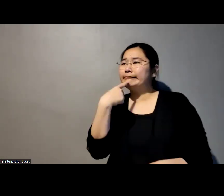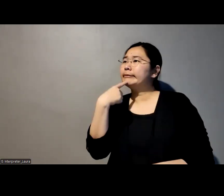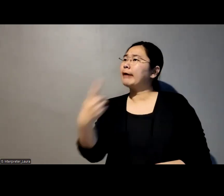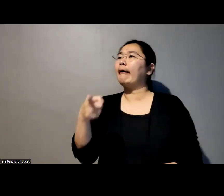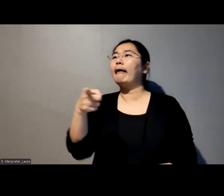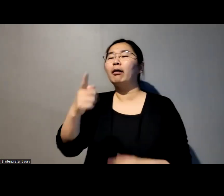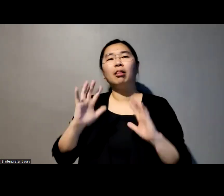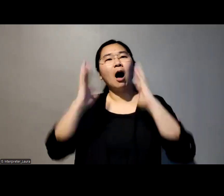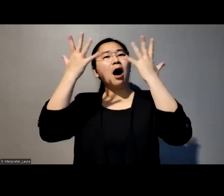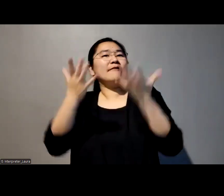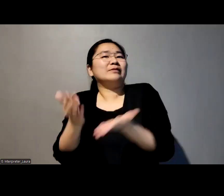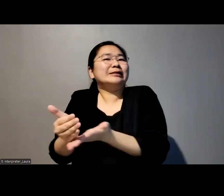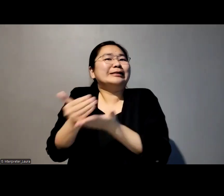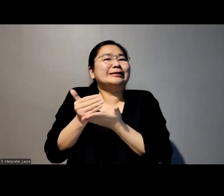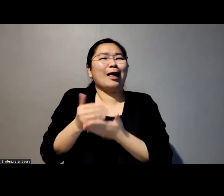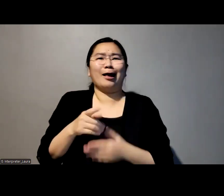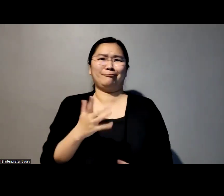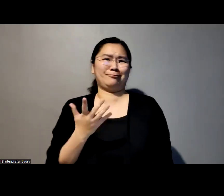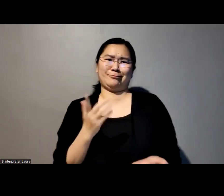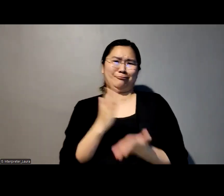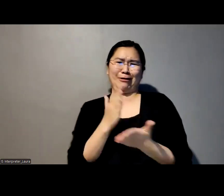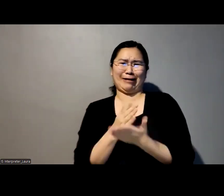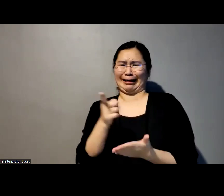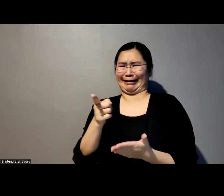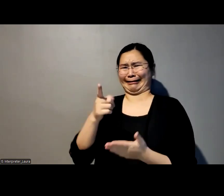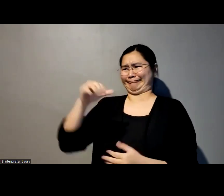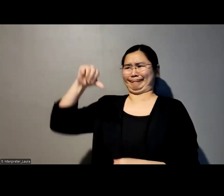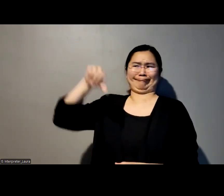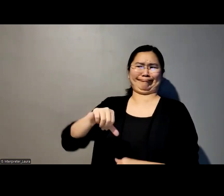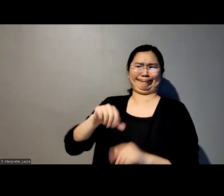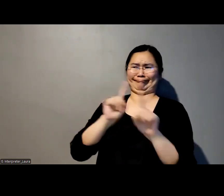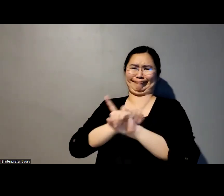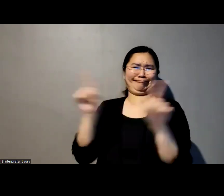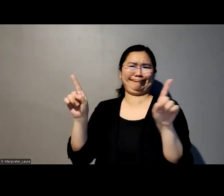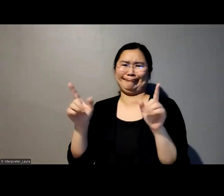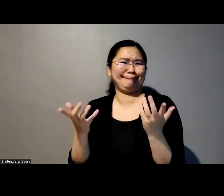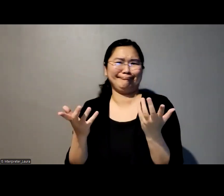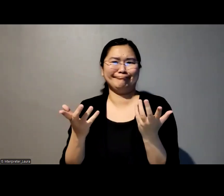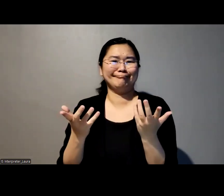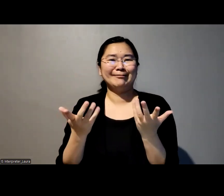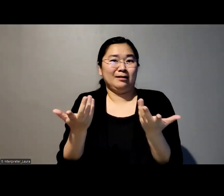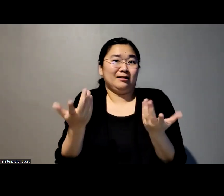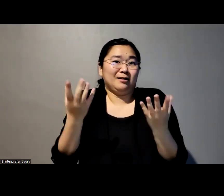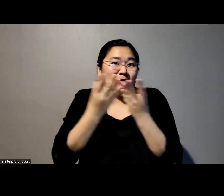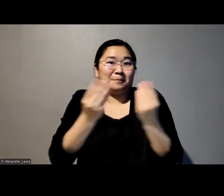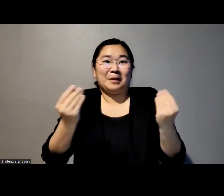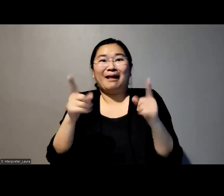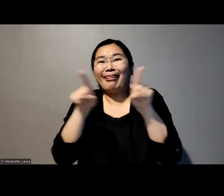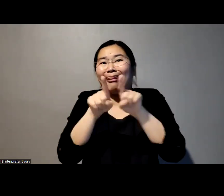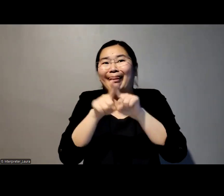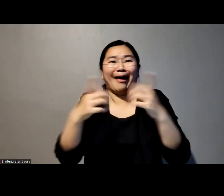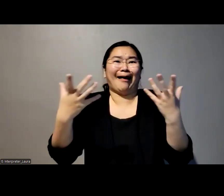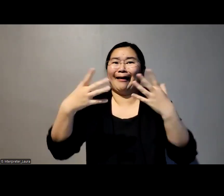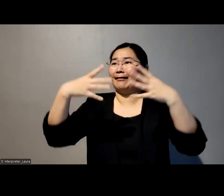war started in Ukraine in 2014, after the war started in 2015, and then in